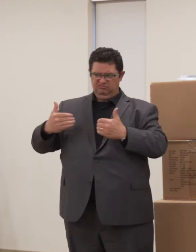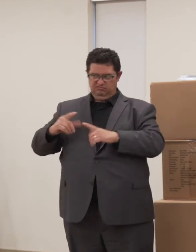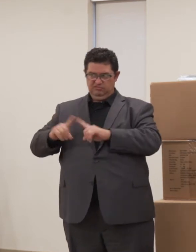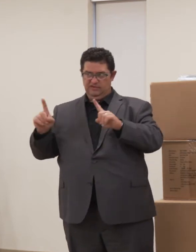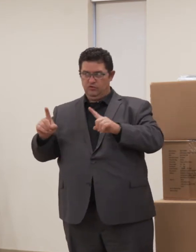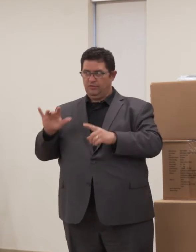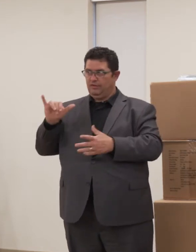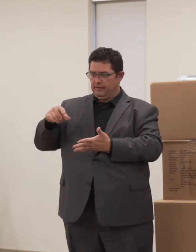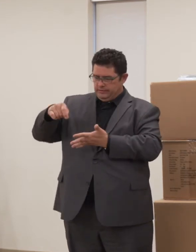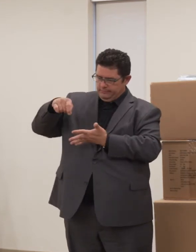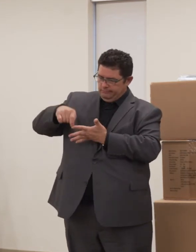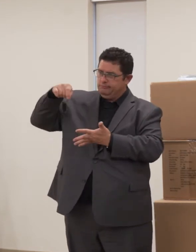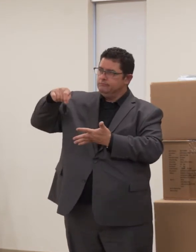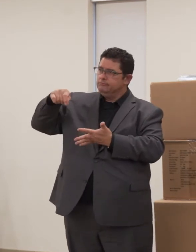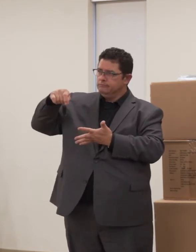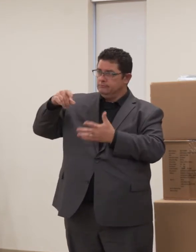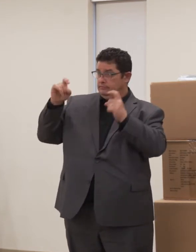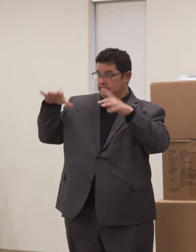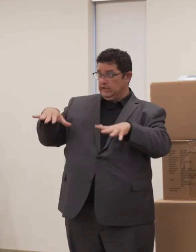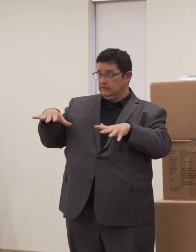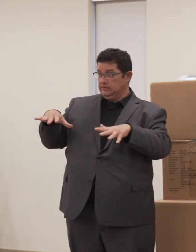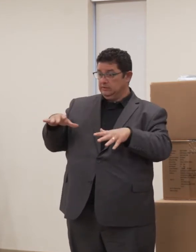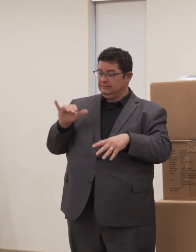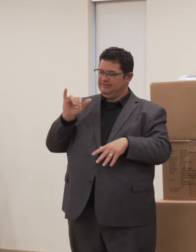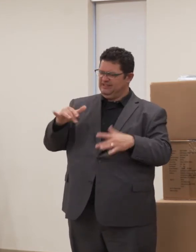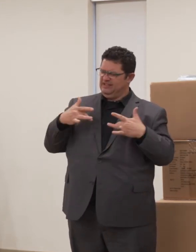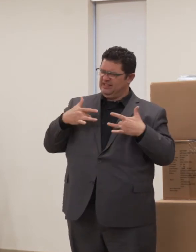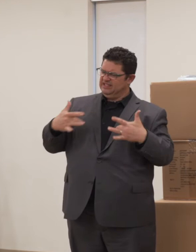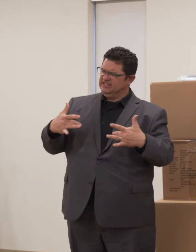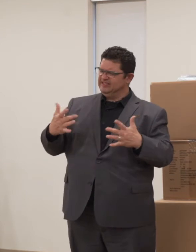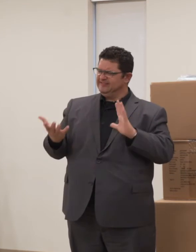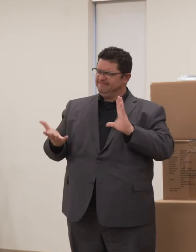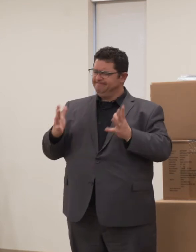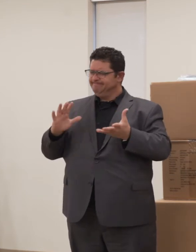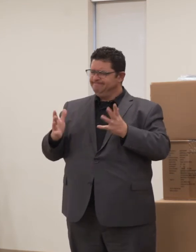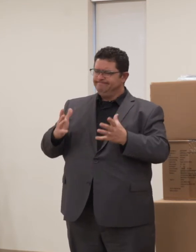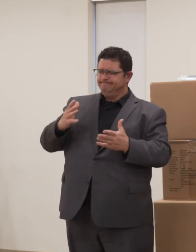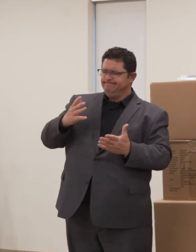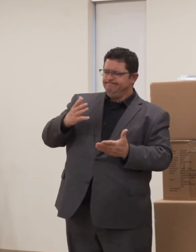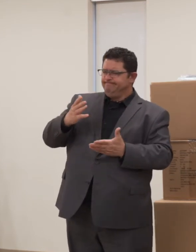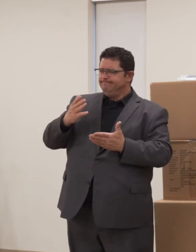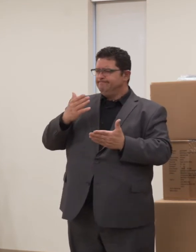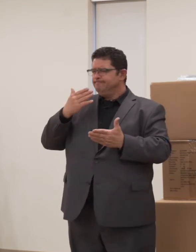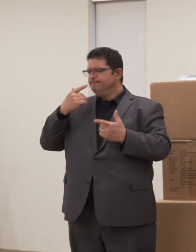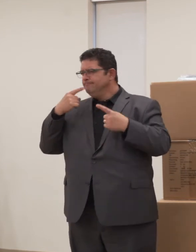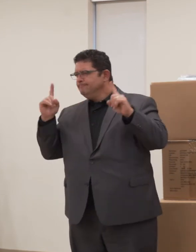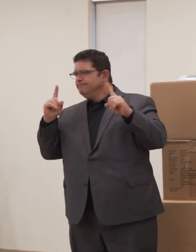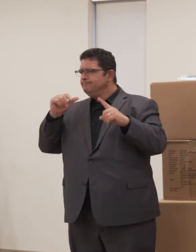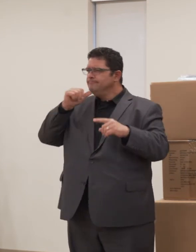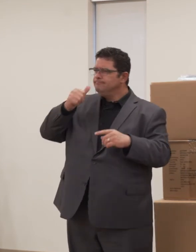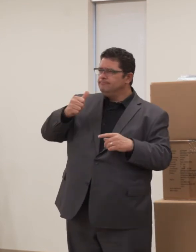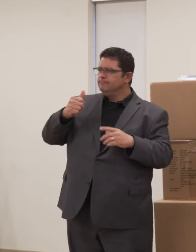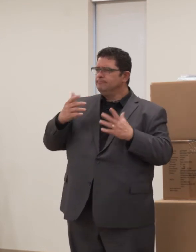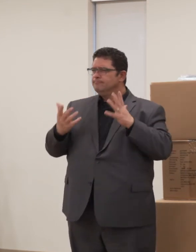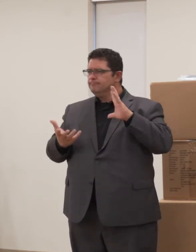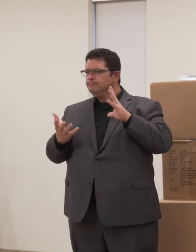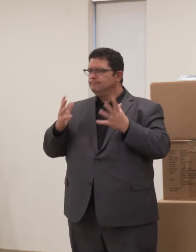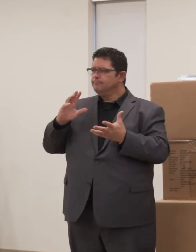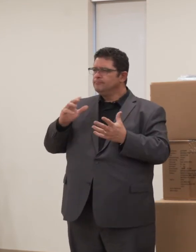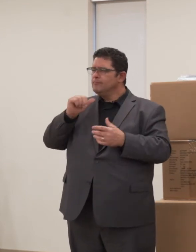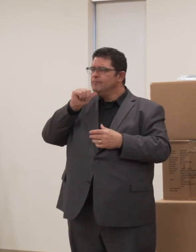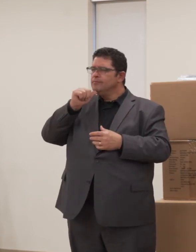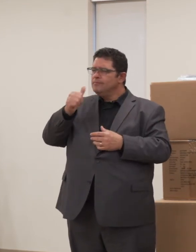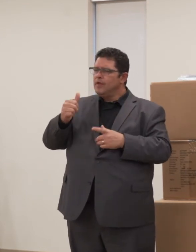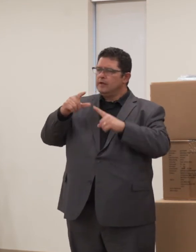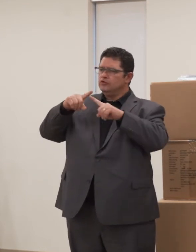stick test, and that tends to not be as reliable. An antigen test or an antibody test tends to not